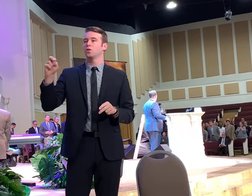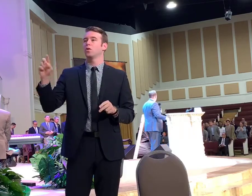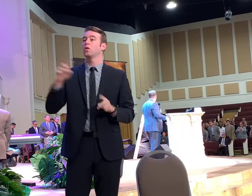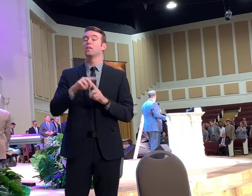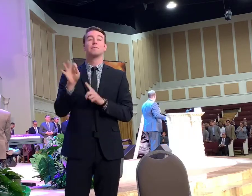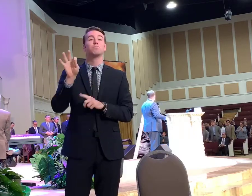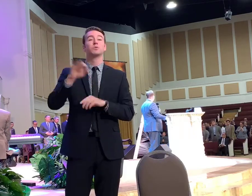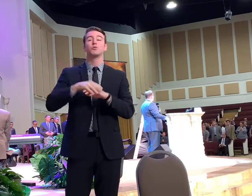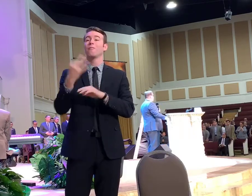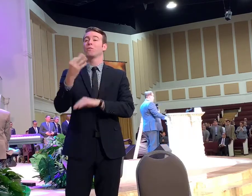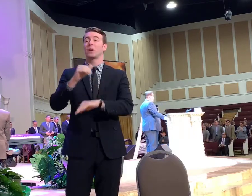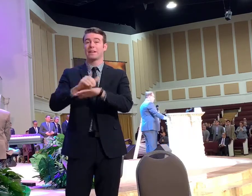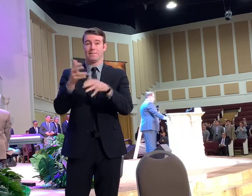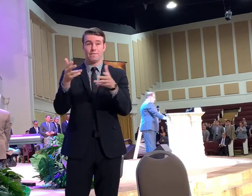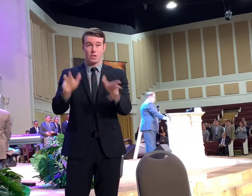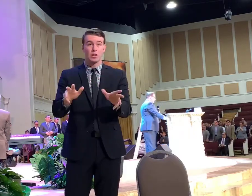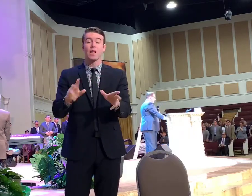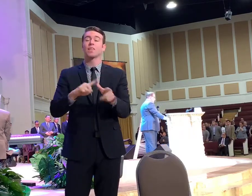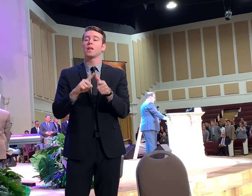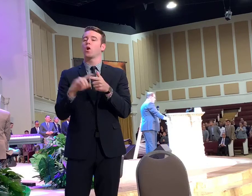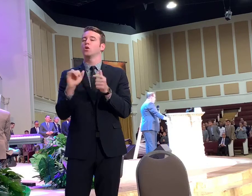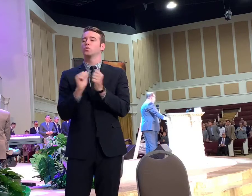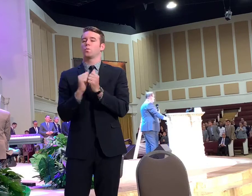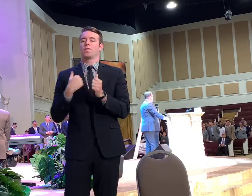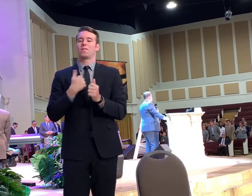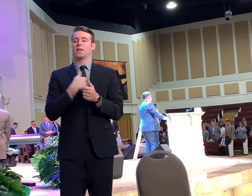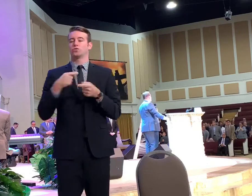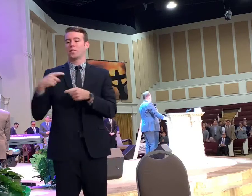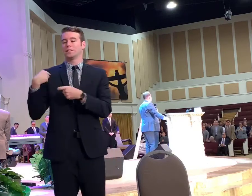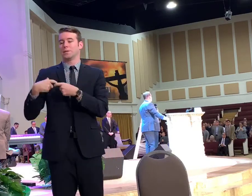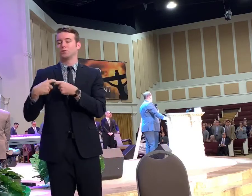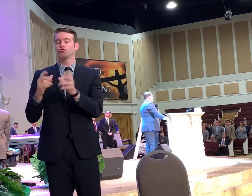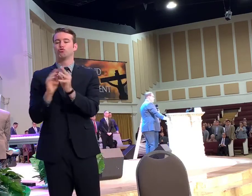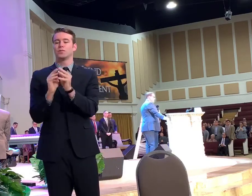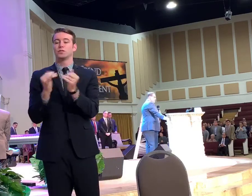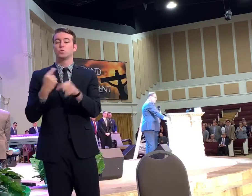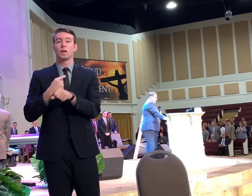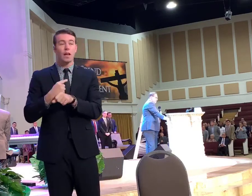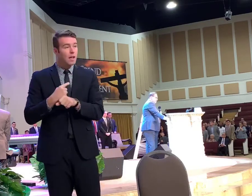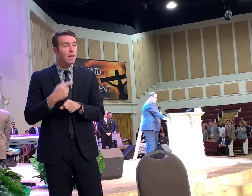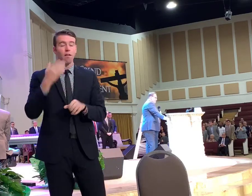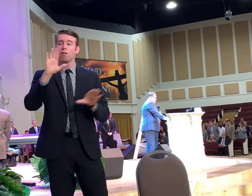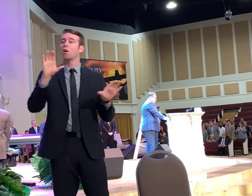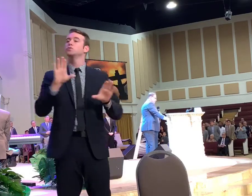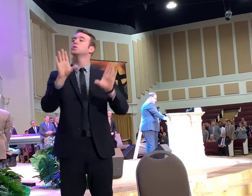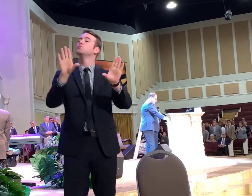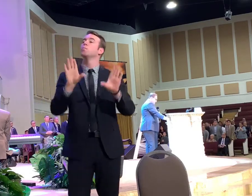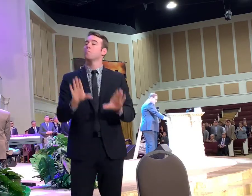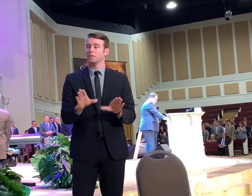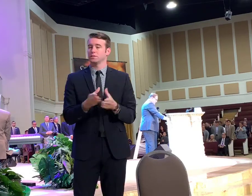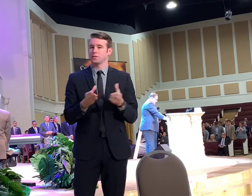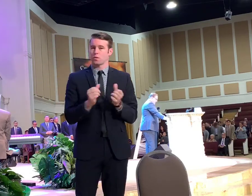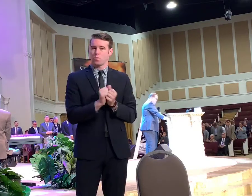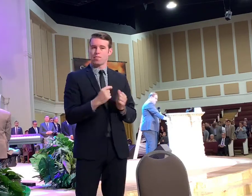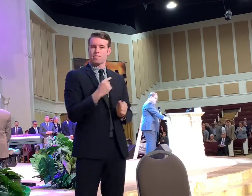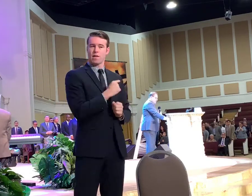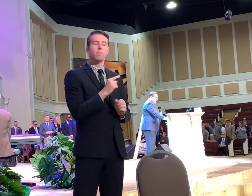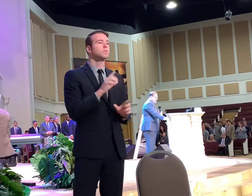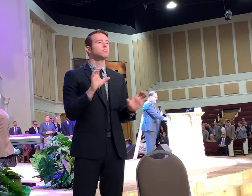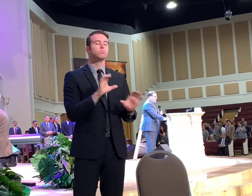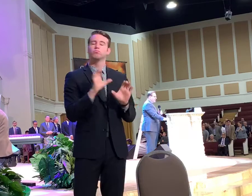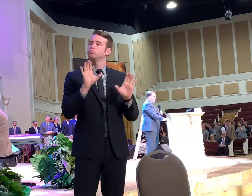preached on Friday night and then were with us in our Spanish service today. And God did a tremendous thing. They